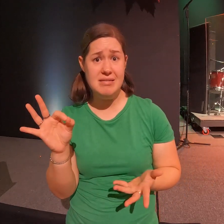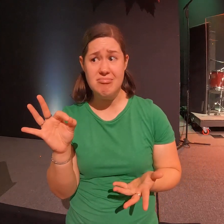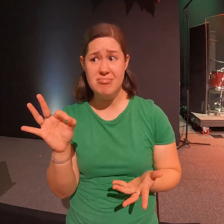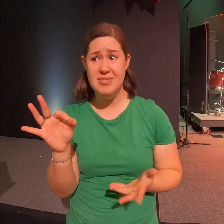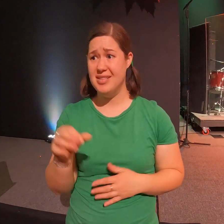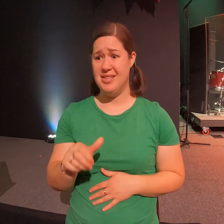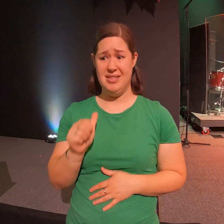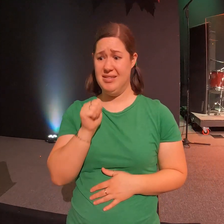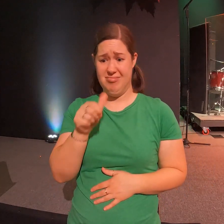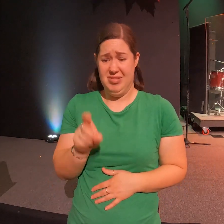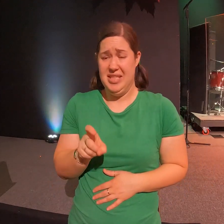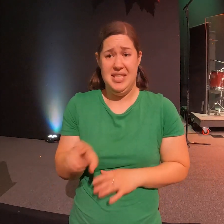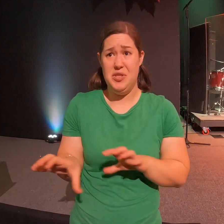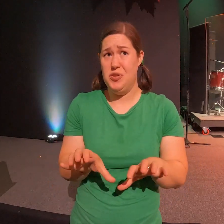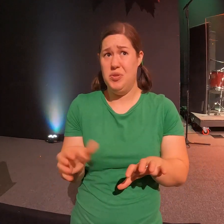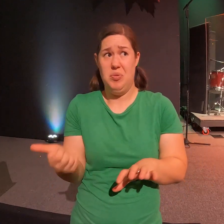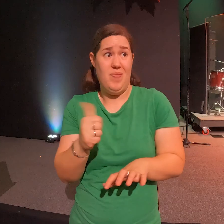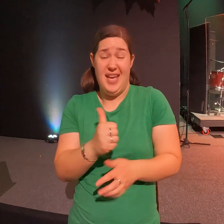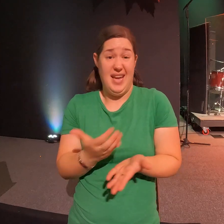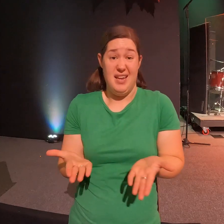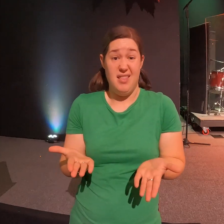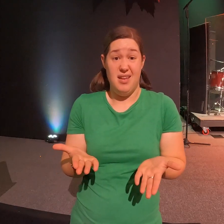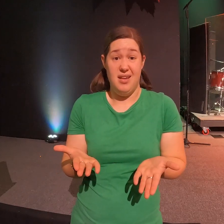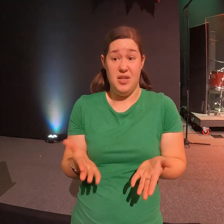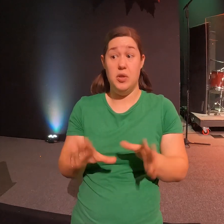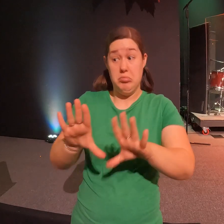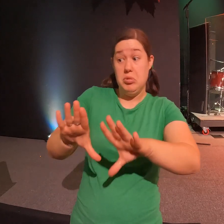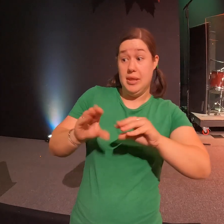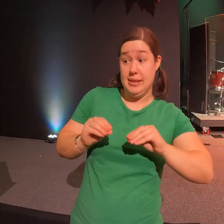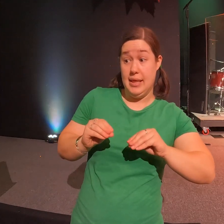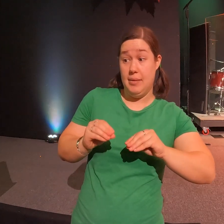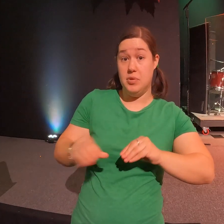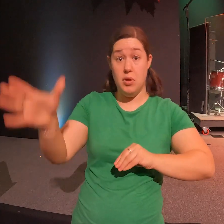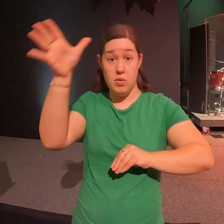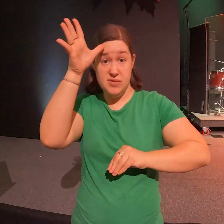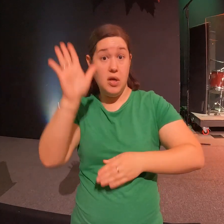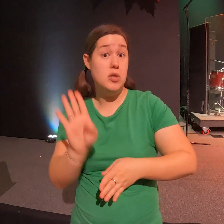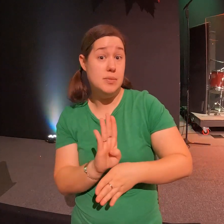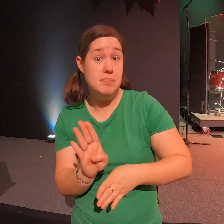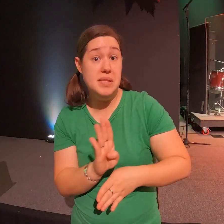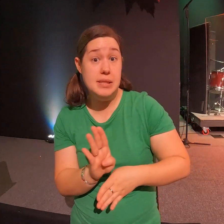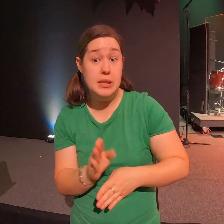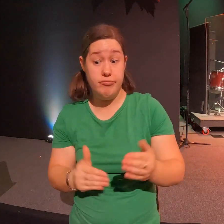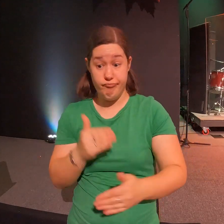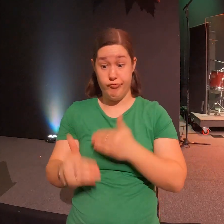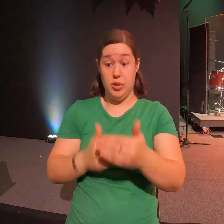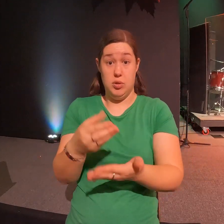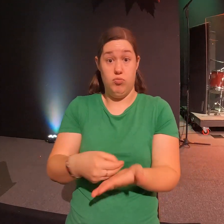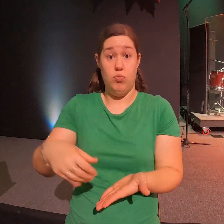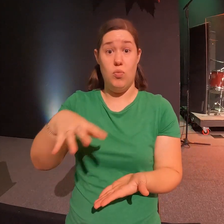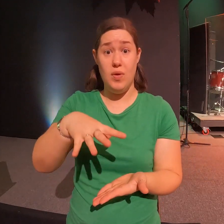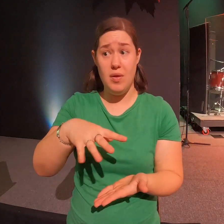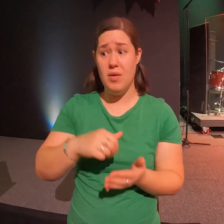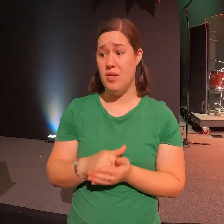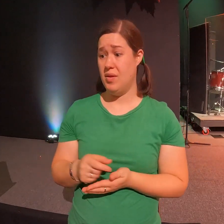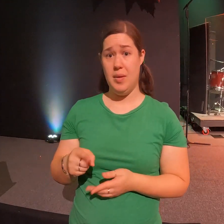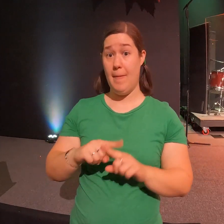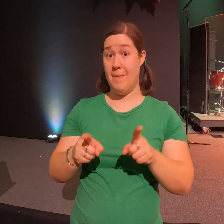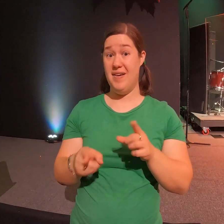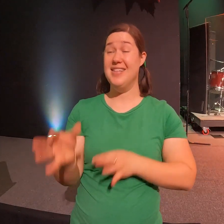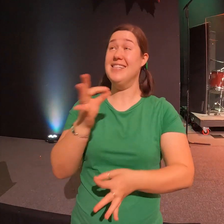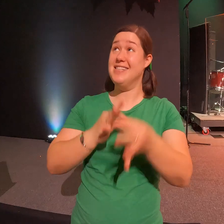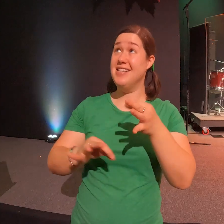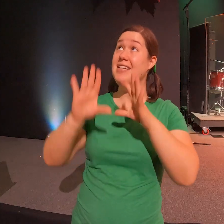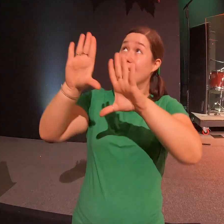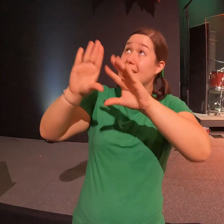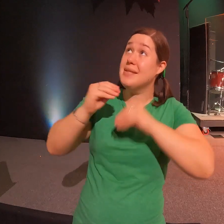put something else on his heart. And he became a beggar. And he became an itinerant pastor. And Francis